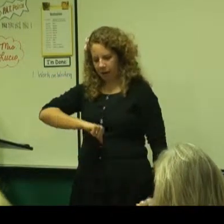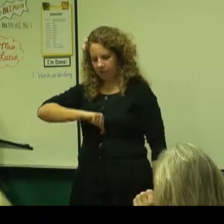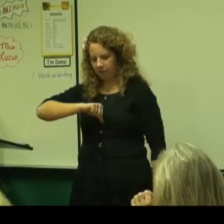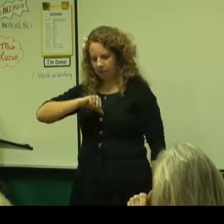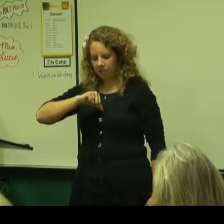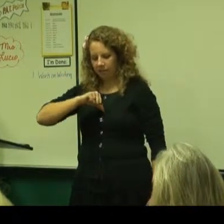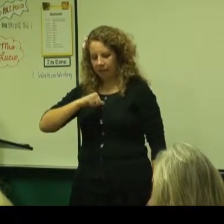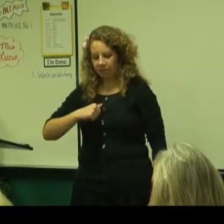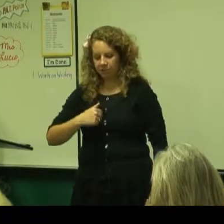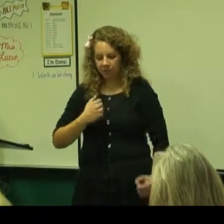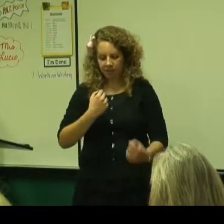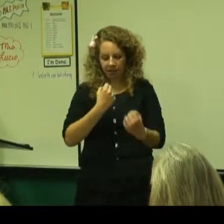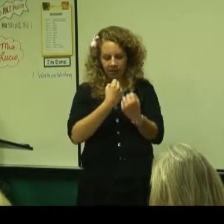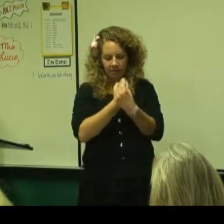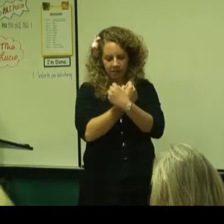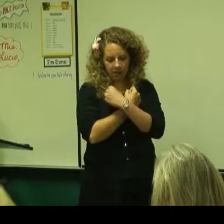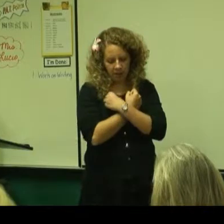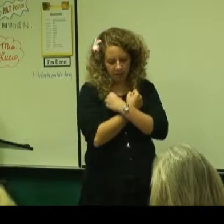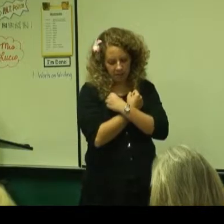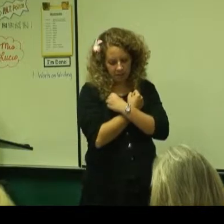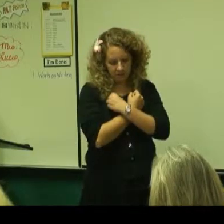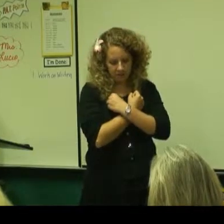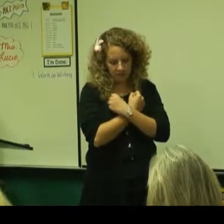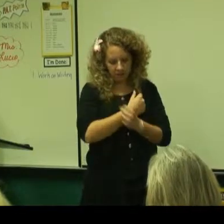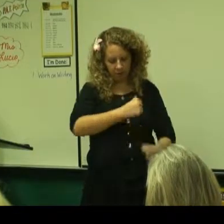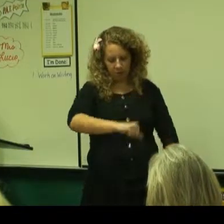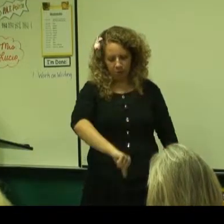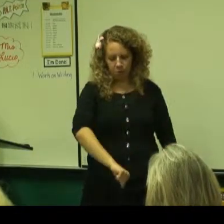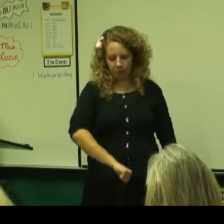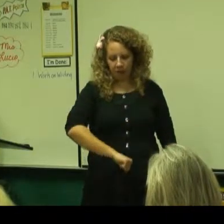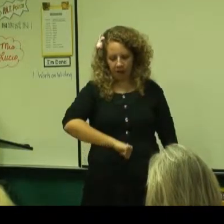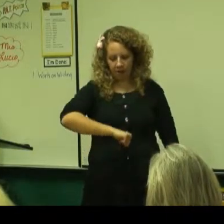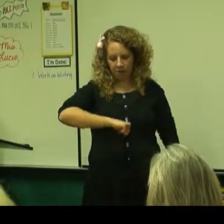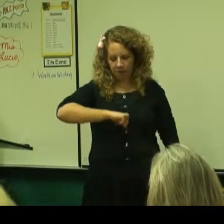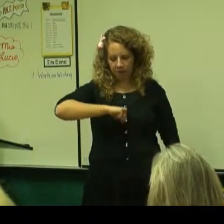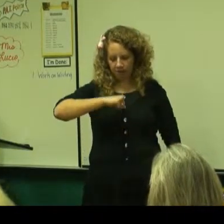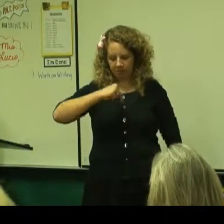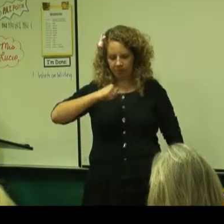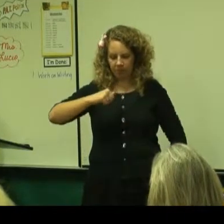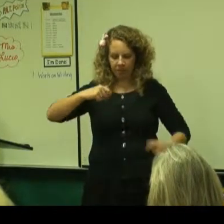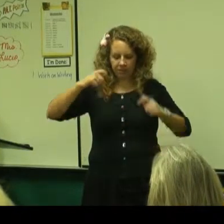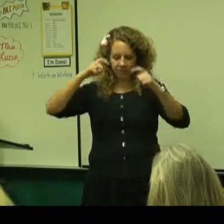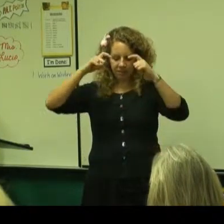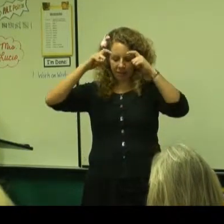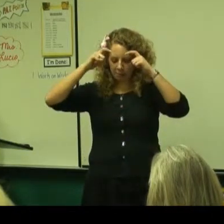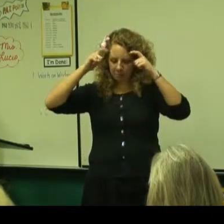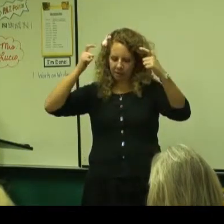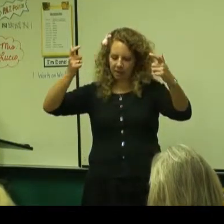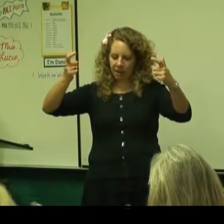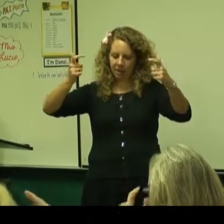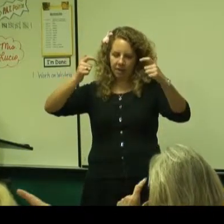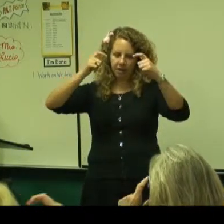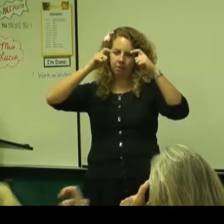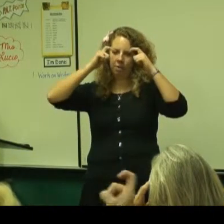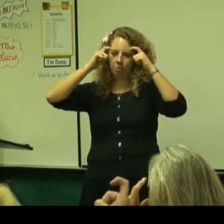Proud. Okay, so I said love, proud, and this is like big-headed